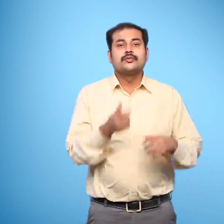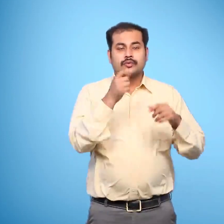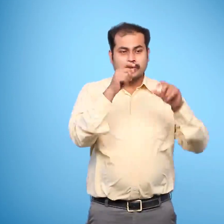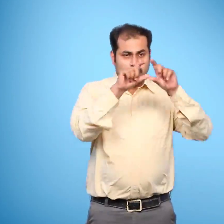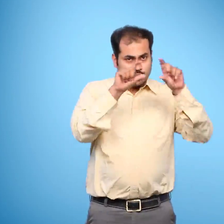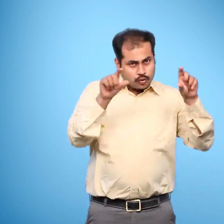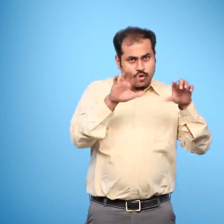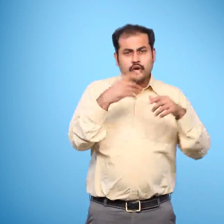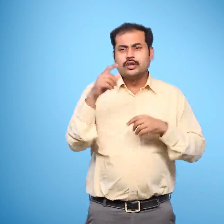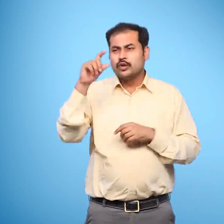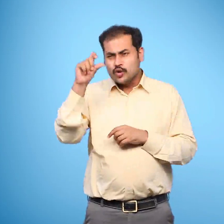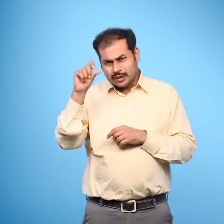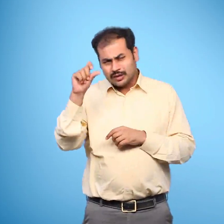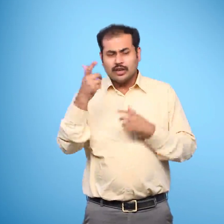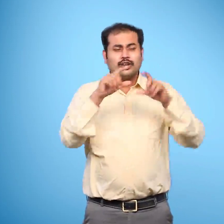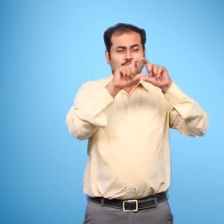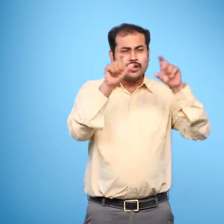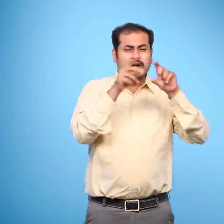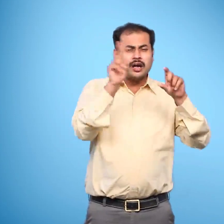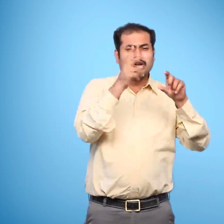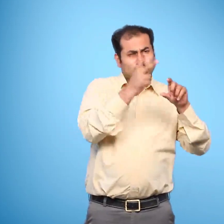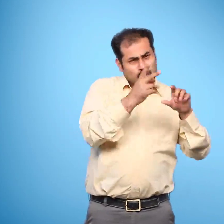But only 2 at a time.